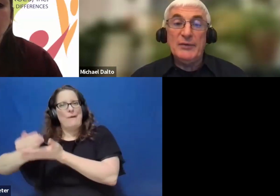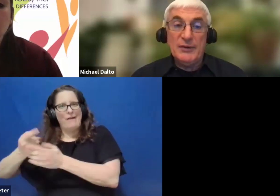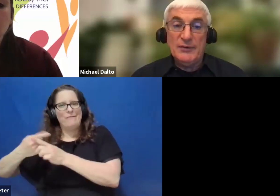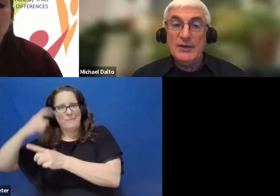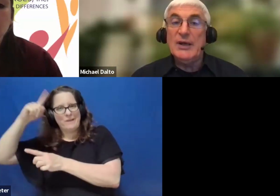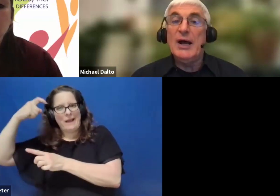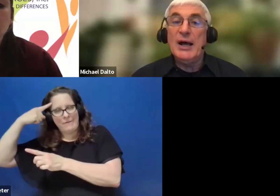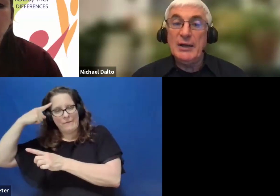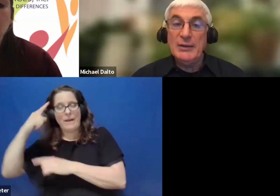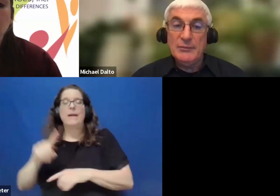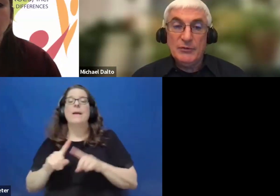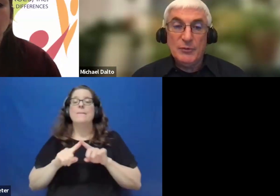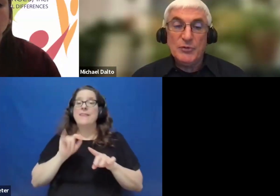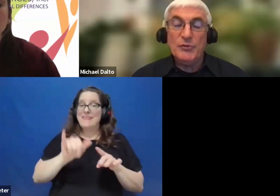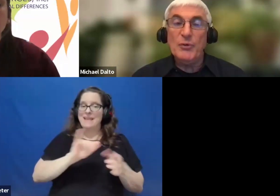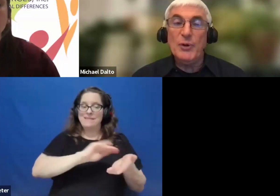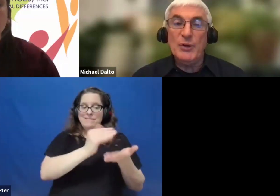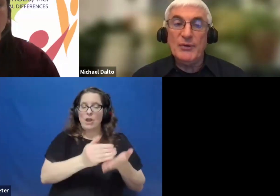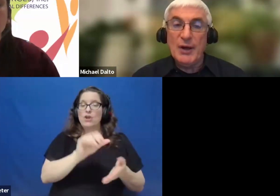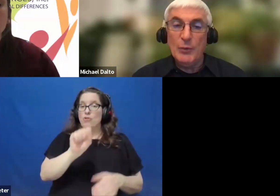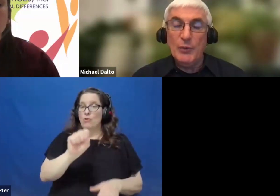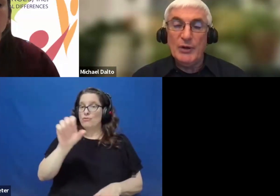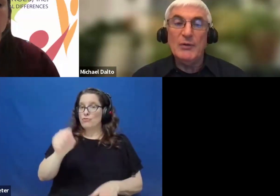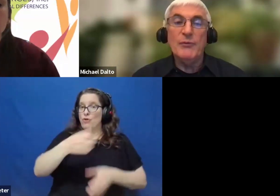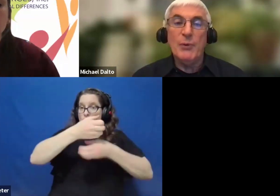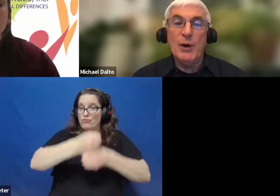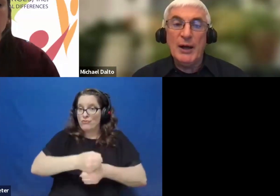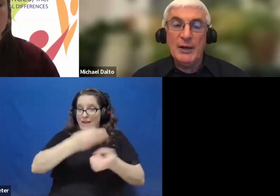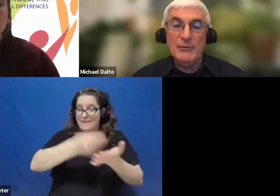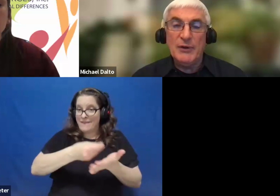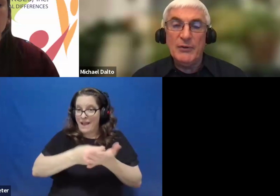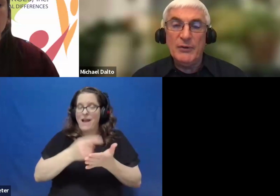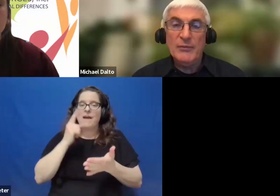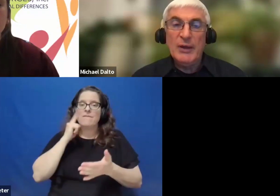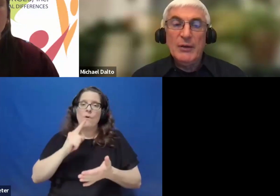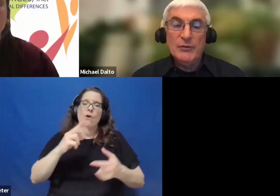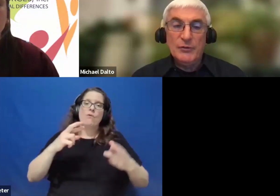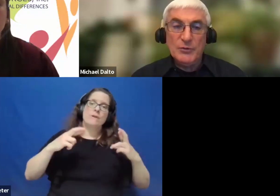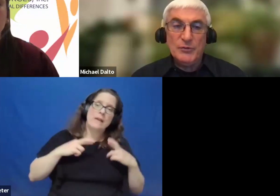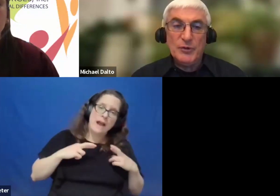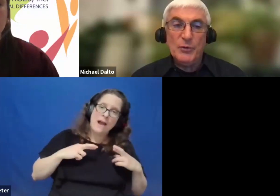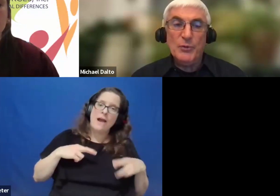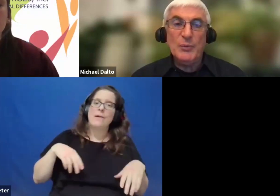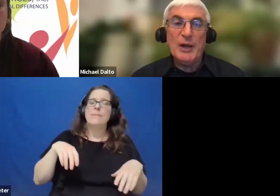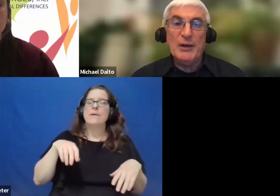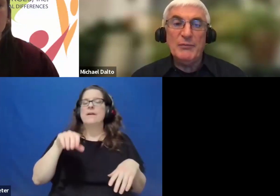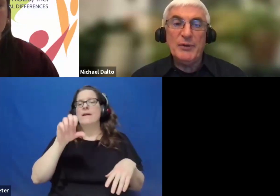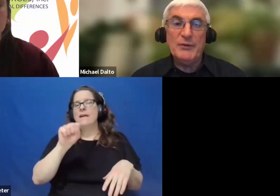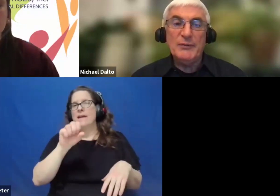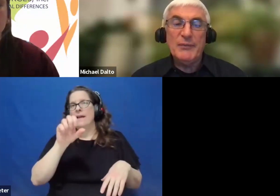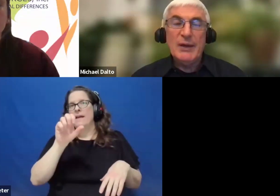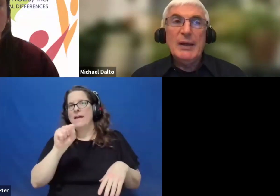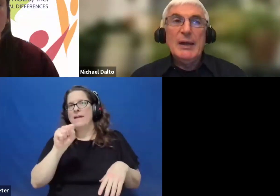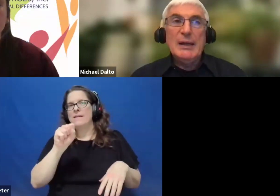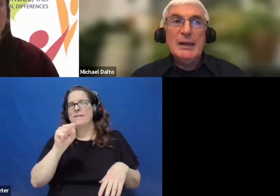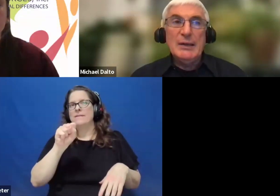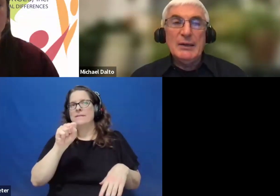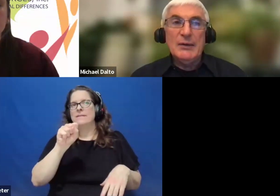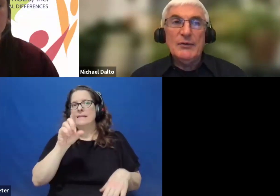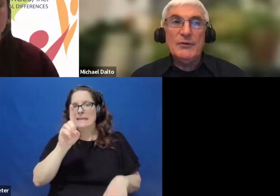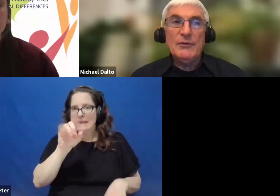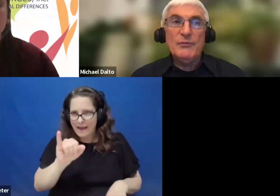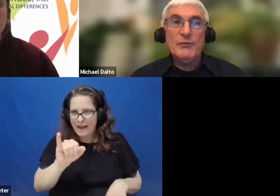pay SSDI, Social Security retirement, and a variety of other Social Security benefits.